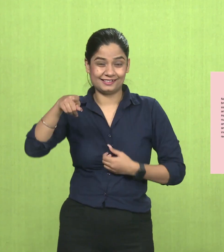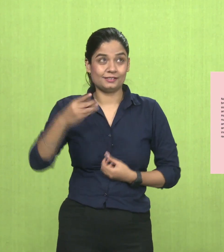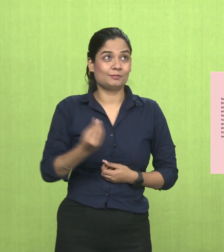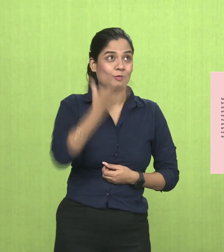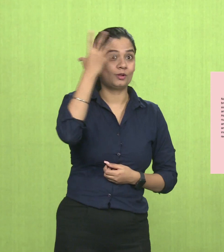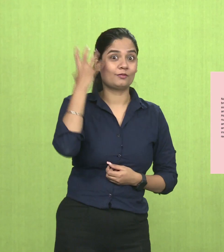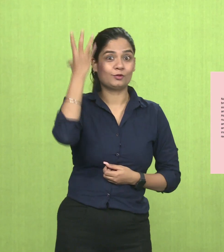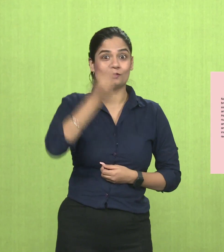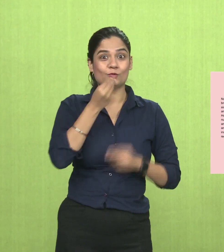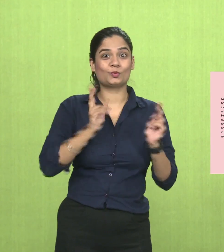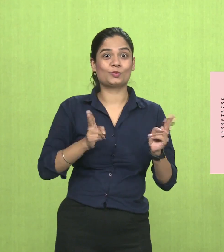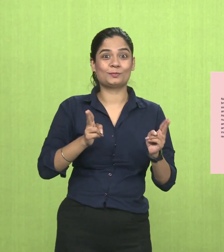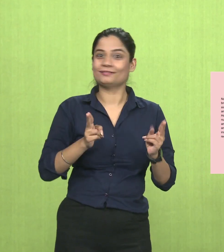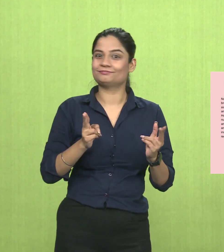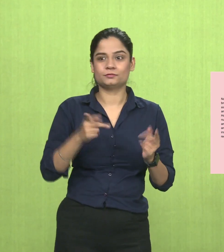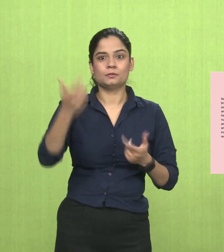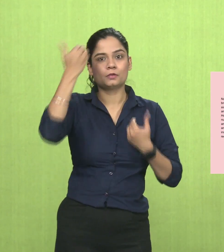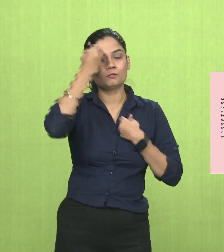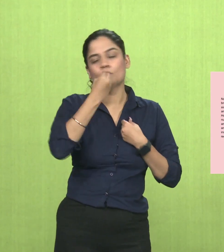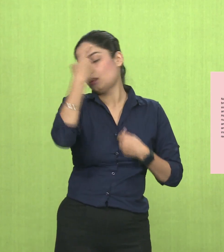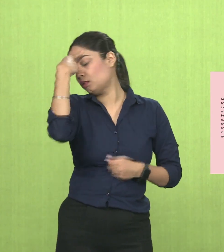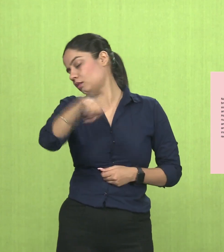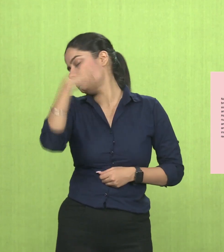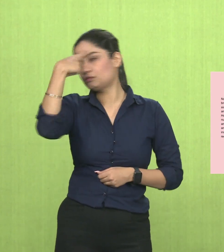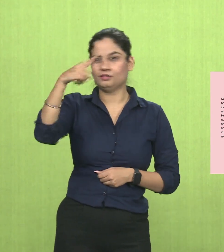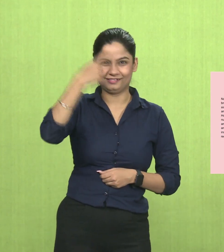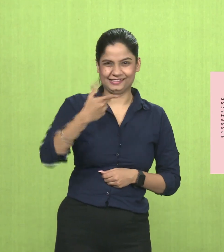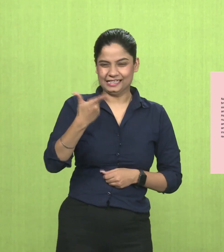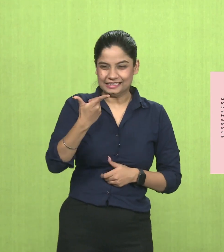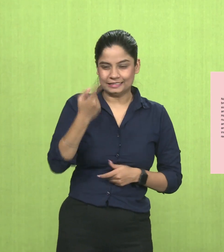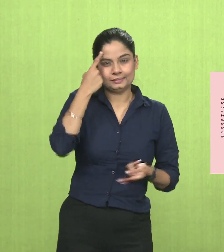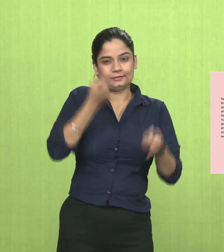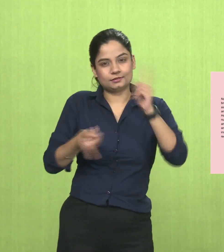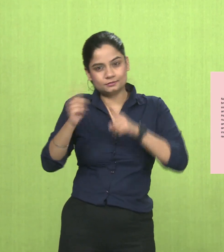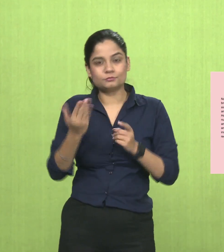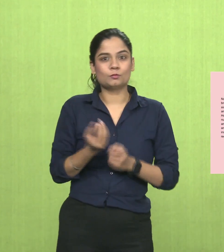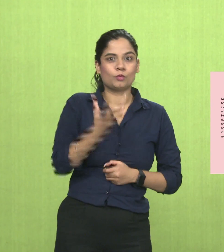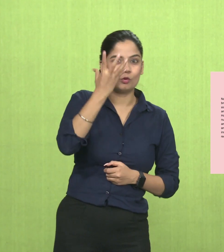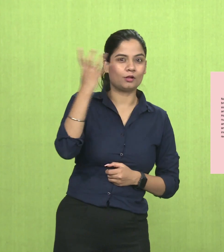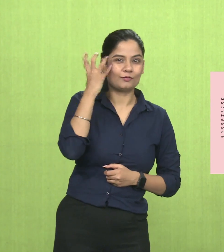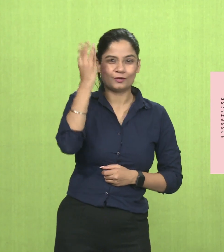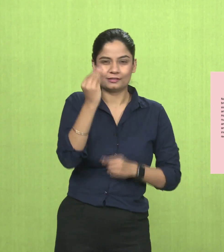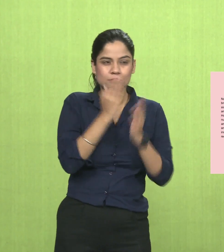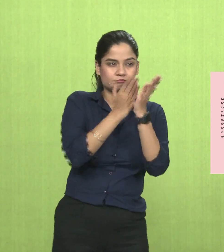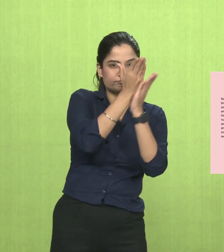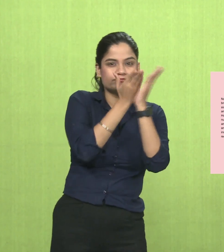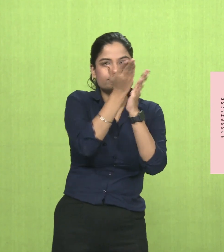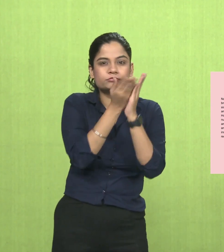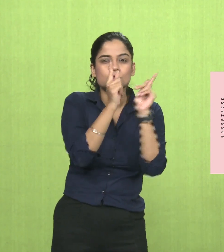Modifications in interval and frequency of feeding. Normally we eat 3 to 4 meals a day like breakfast, lunch and dinner, but if we are not able to